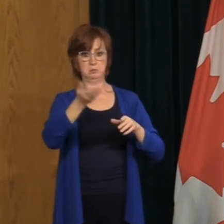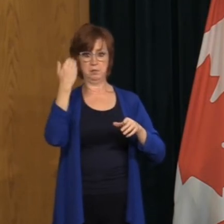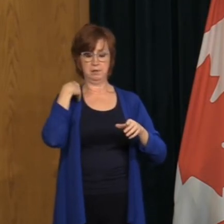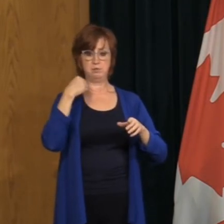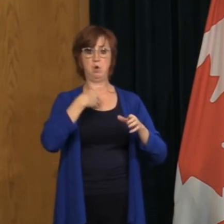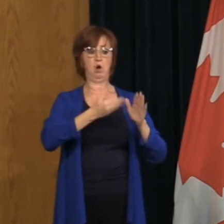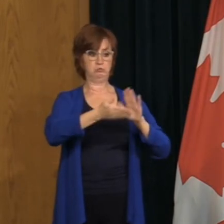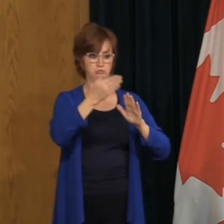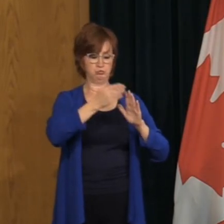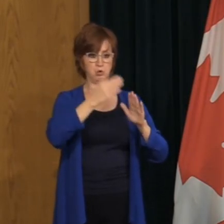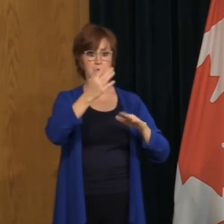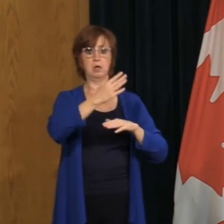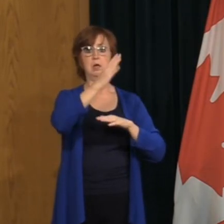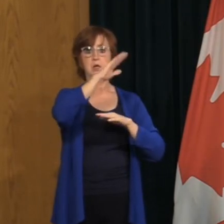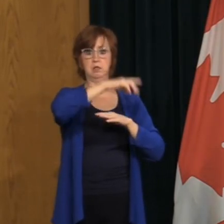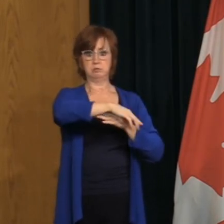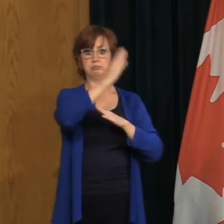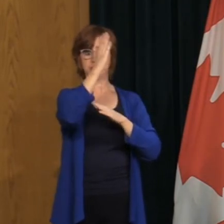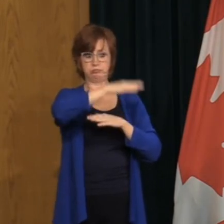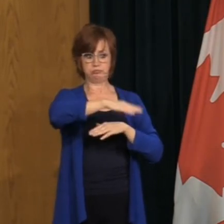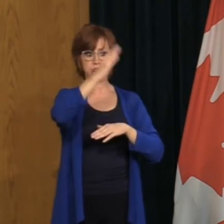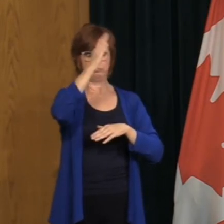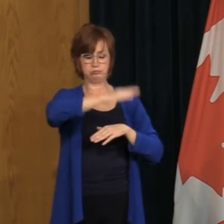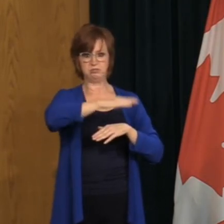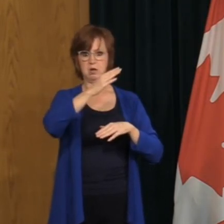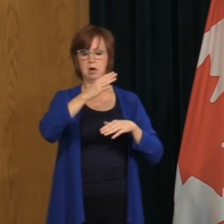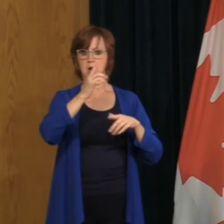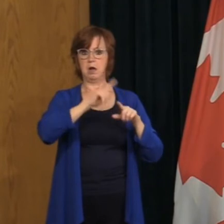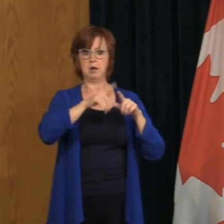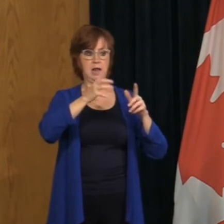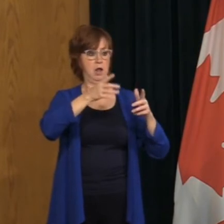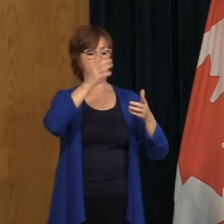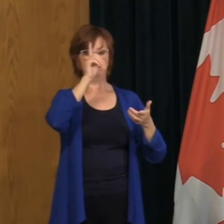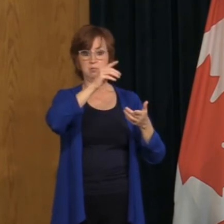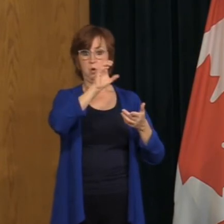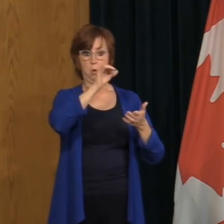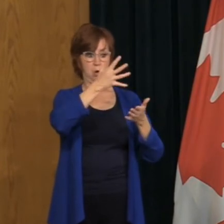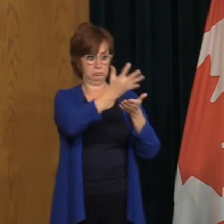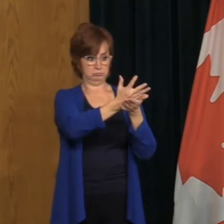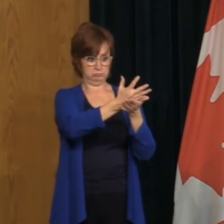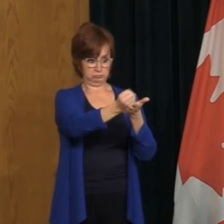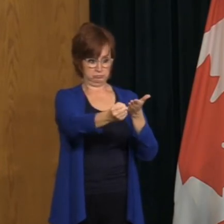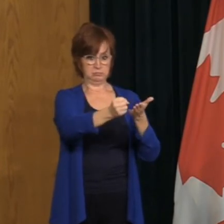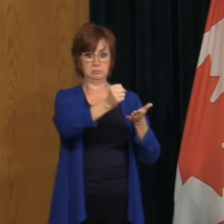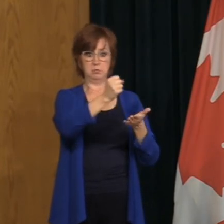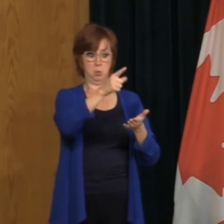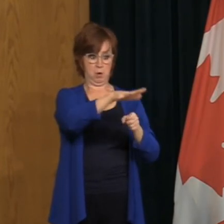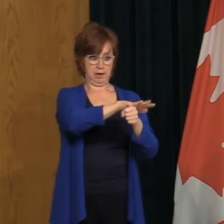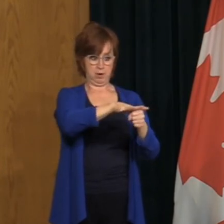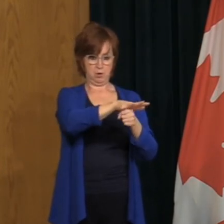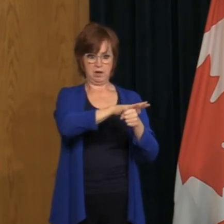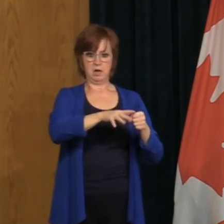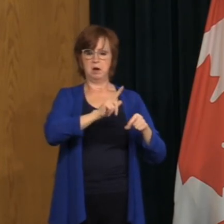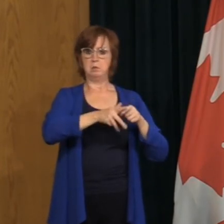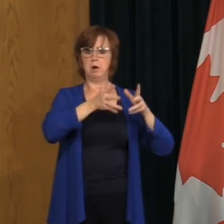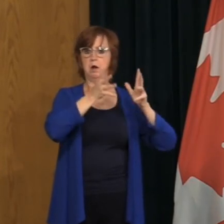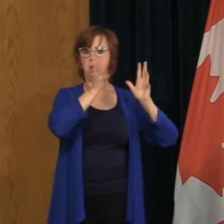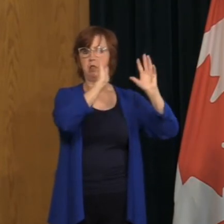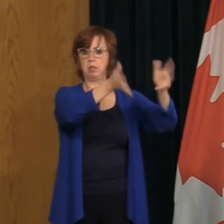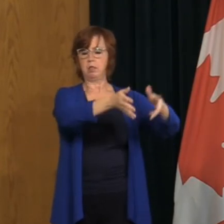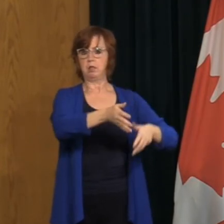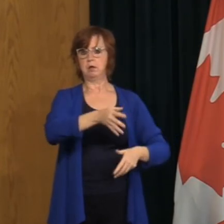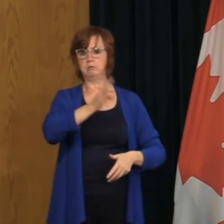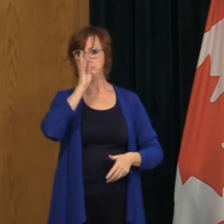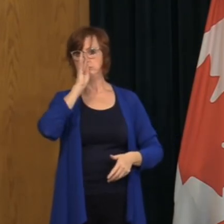the $400 some odd million that is allocated to Saskatchewan. We're quite appreciative of that program. As